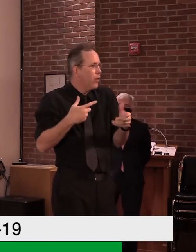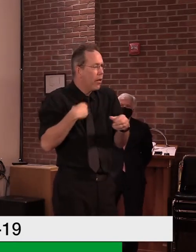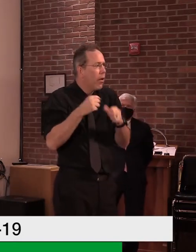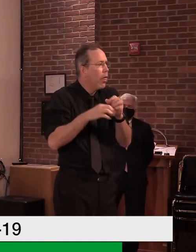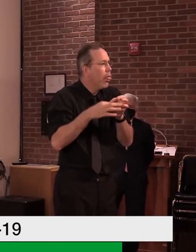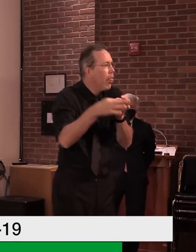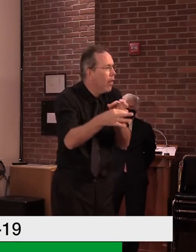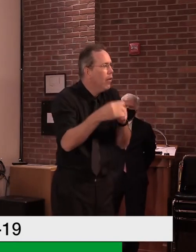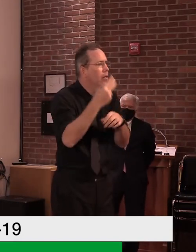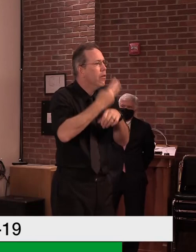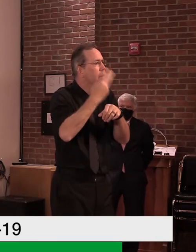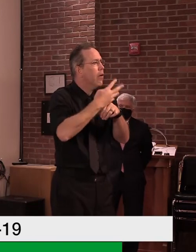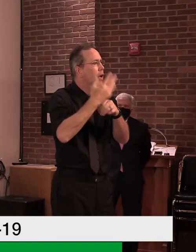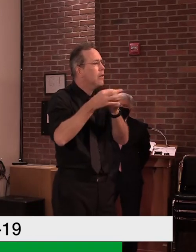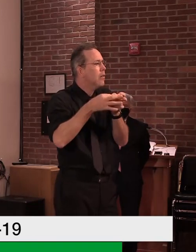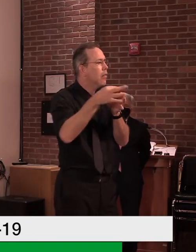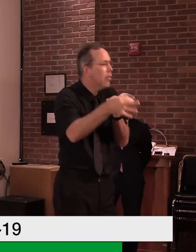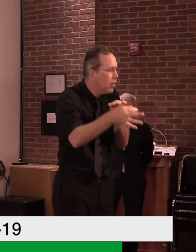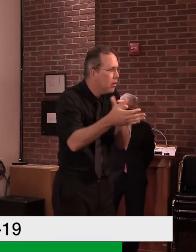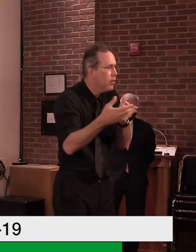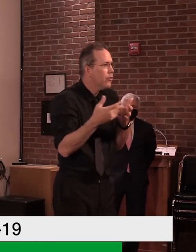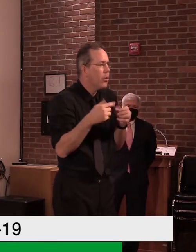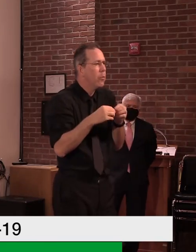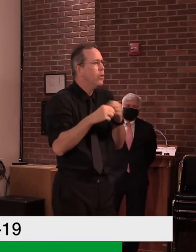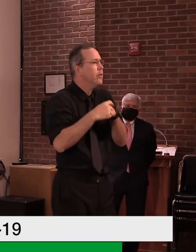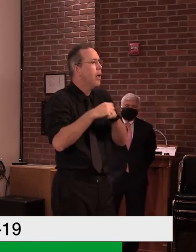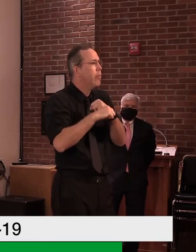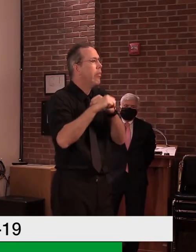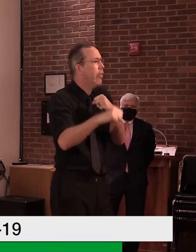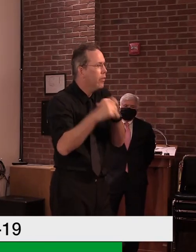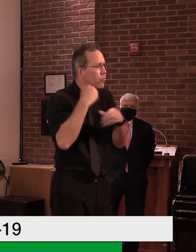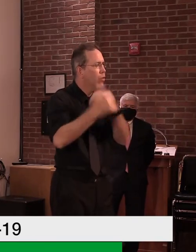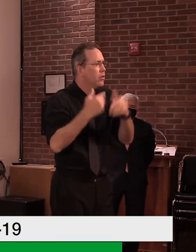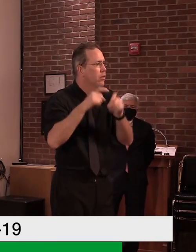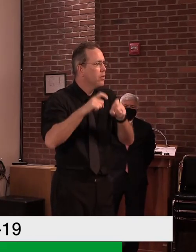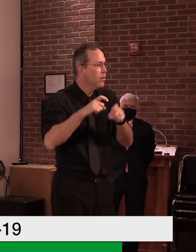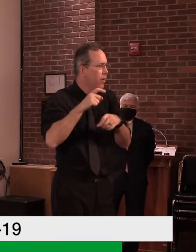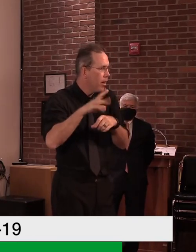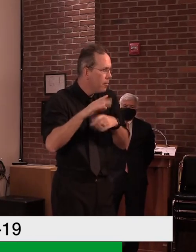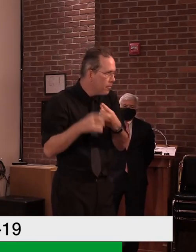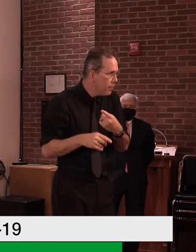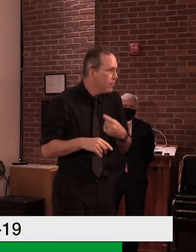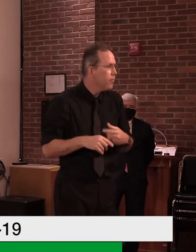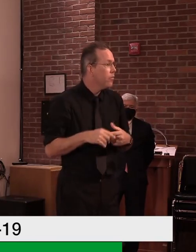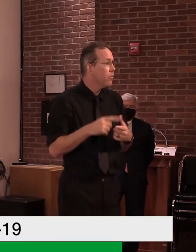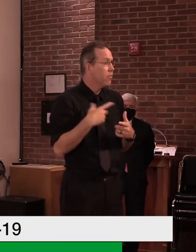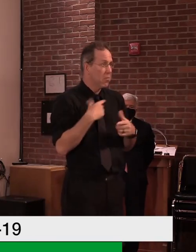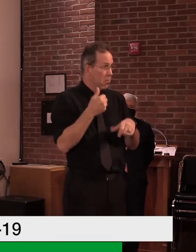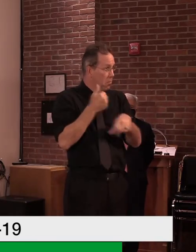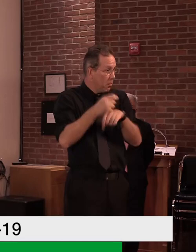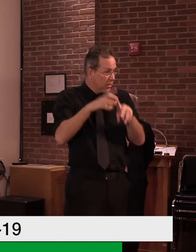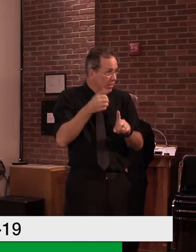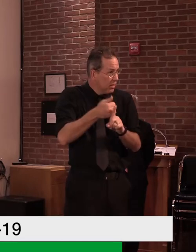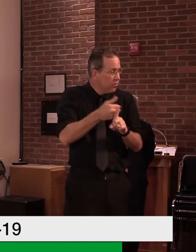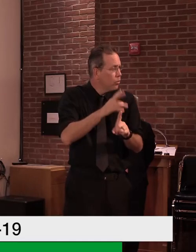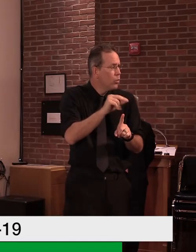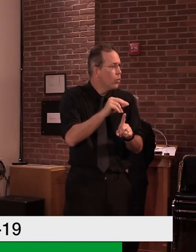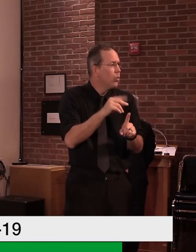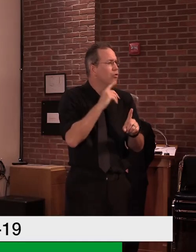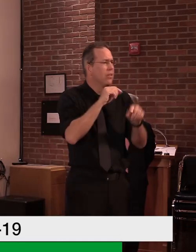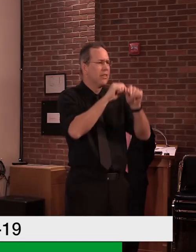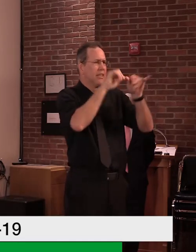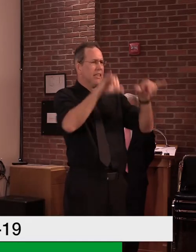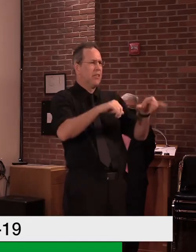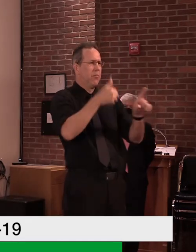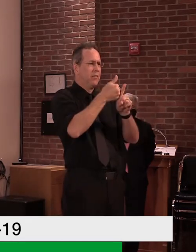in 48 hours is now 5 days later. And that's really not acceptable at a time when you need to make quick decisions from